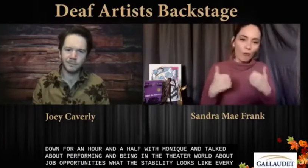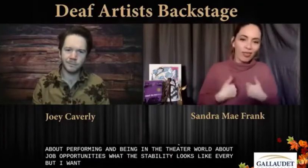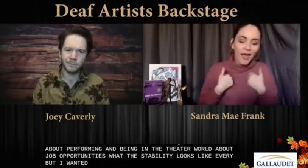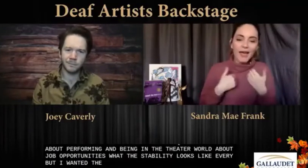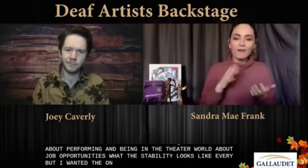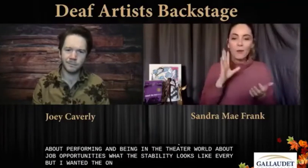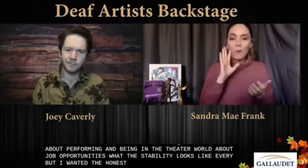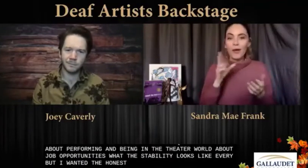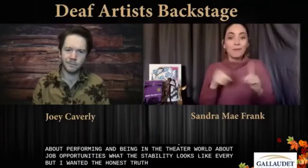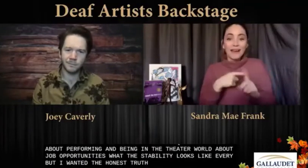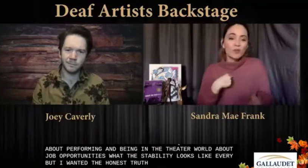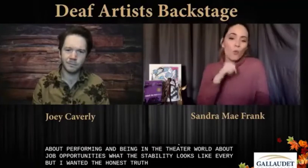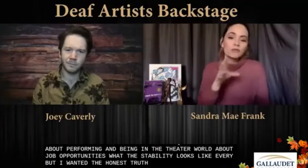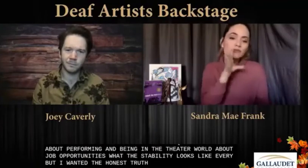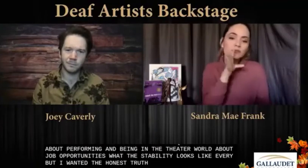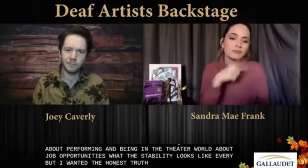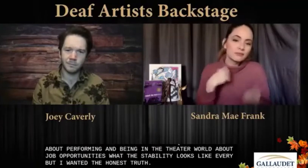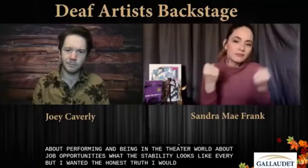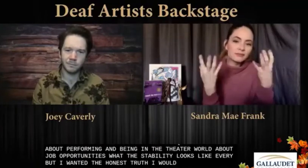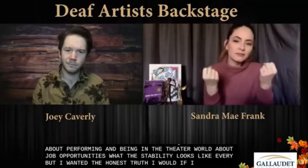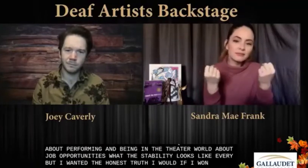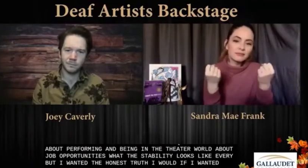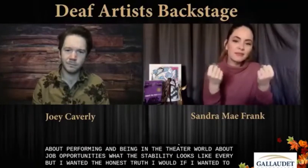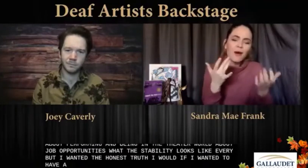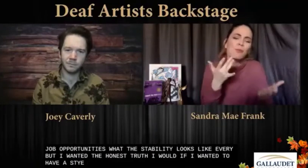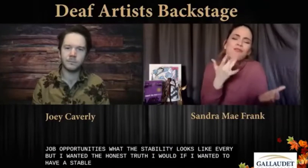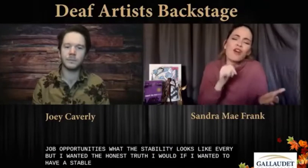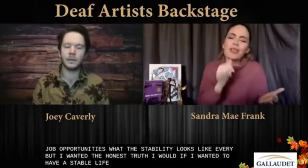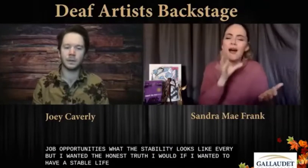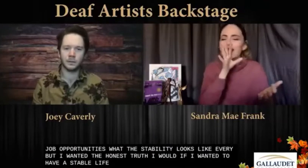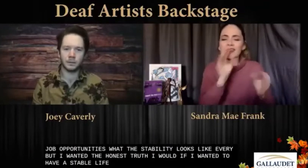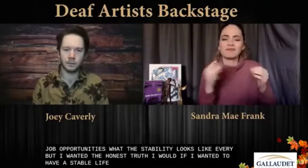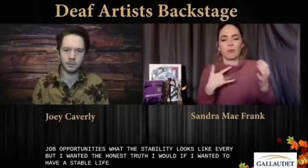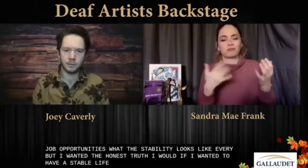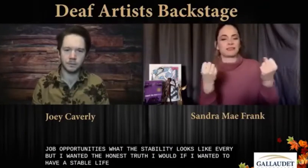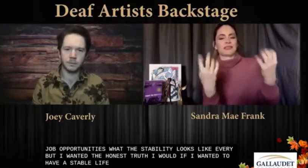wanted the honest truth I would if I wanted to have a stable life